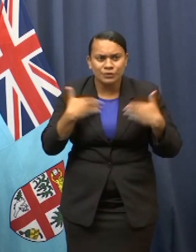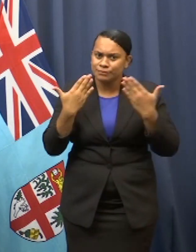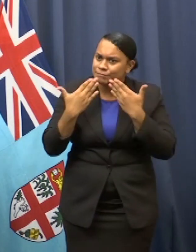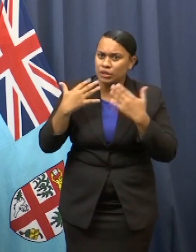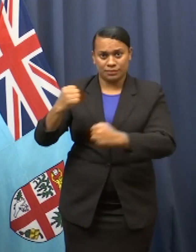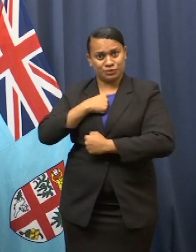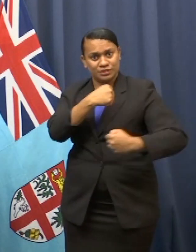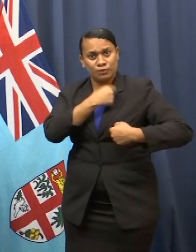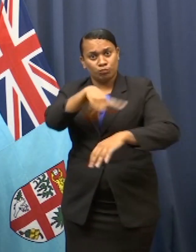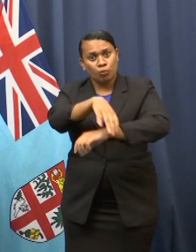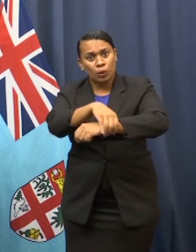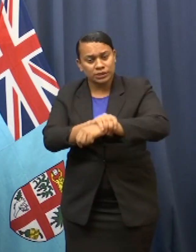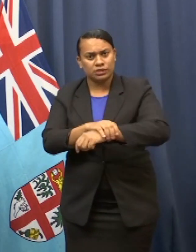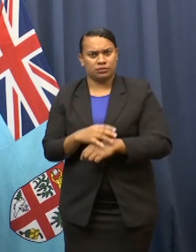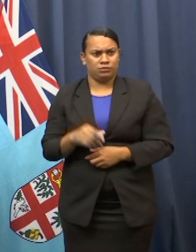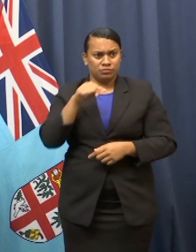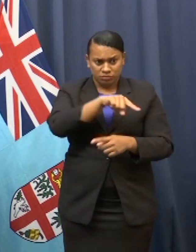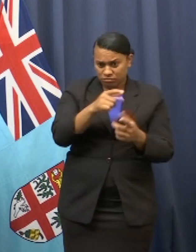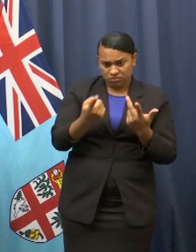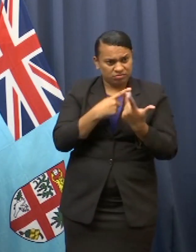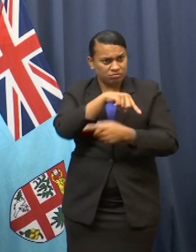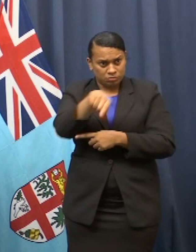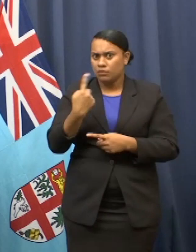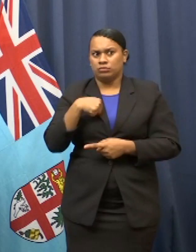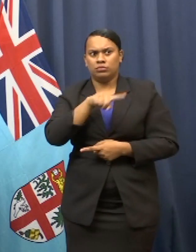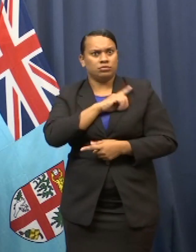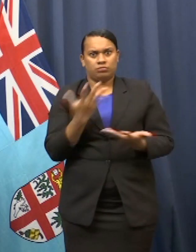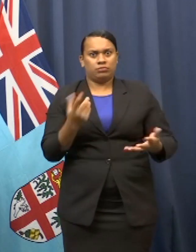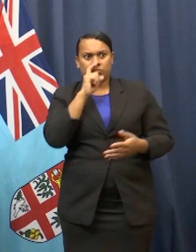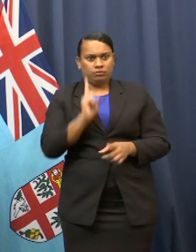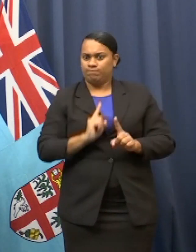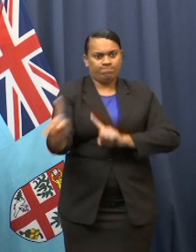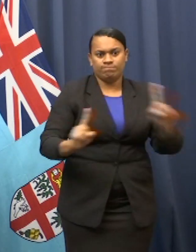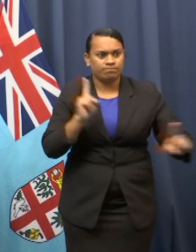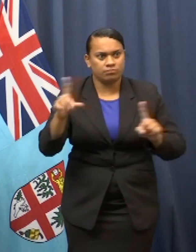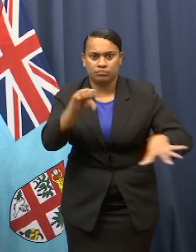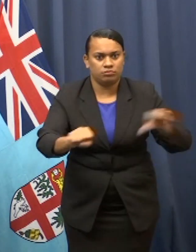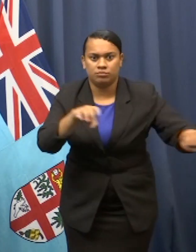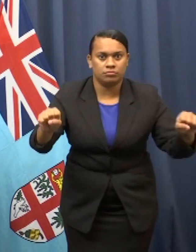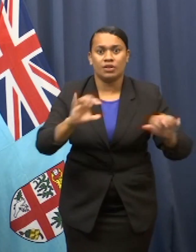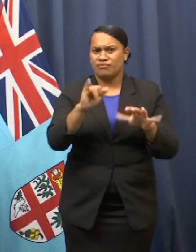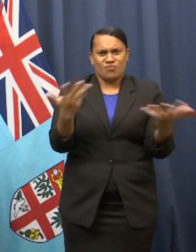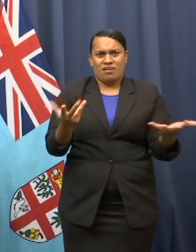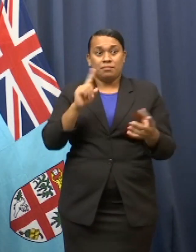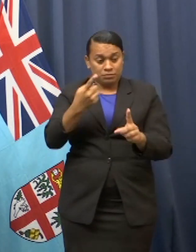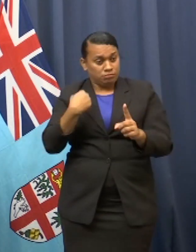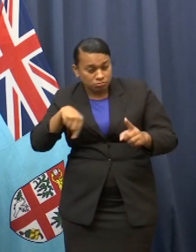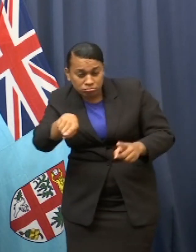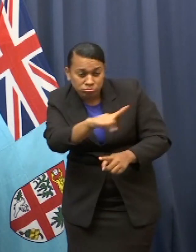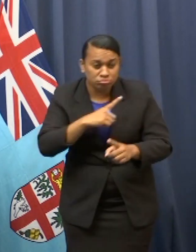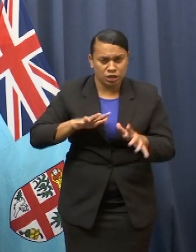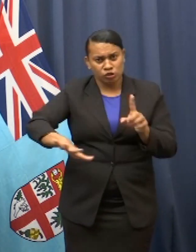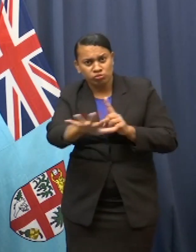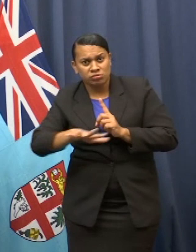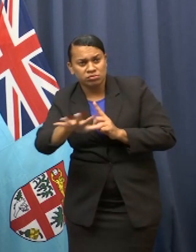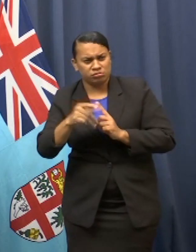our officers cannot be everywhere at once. We need every Fijian enlisted in our